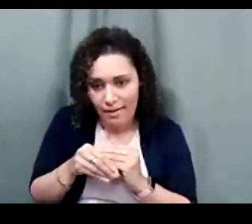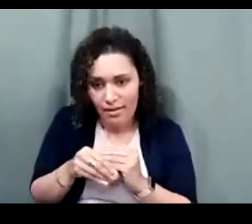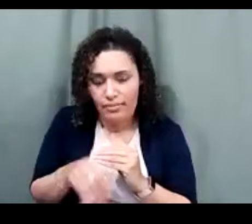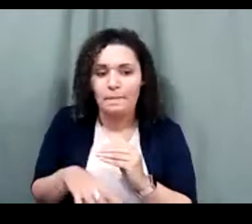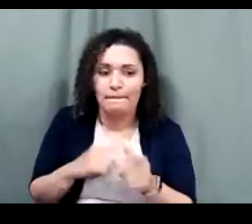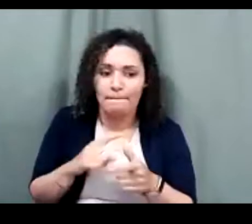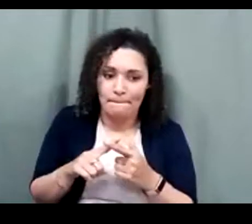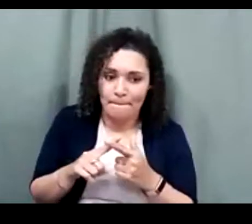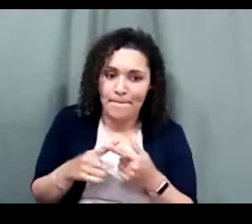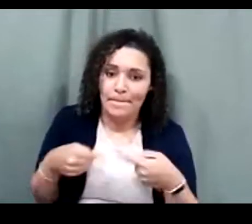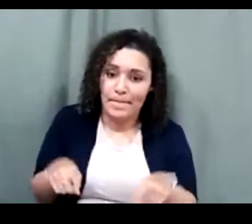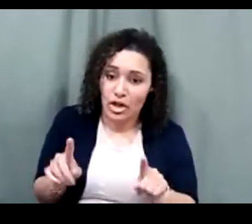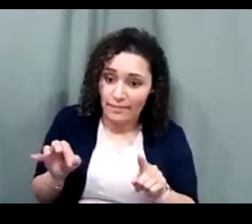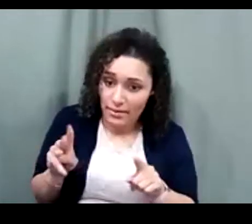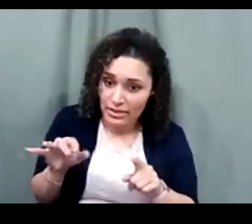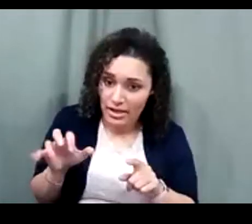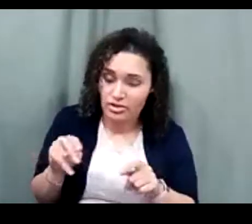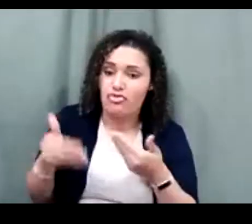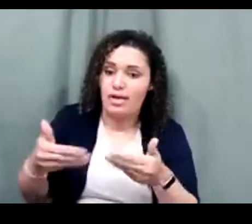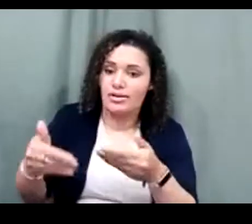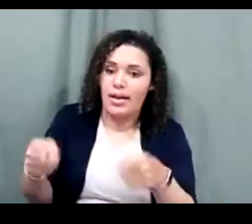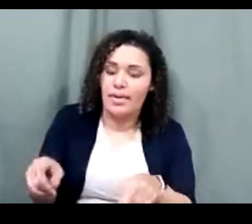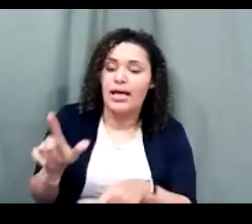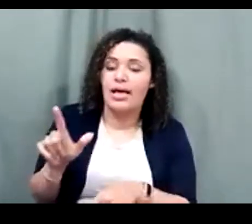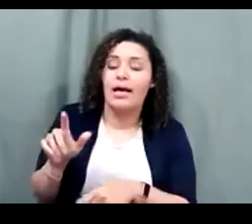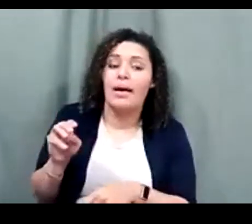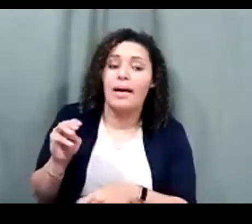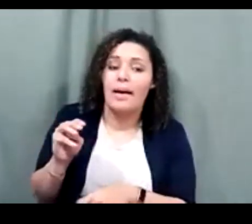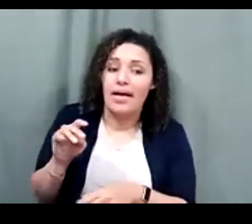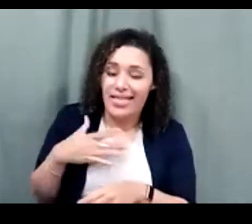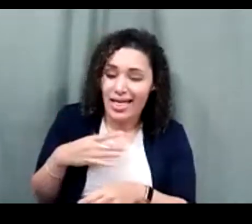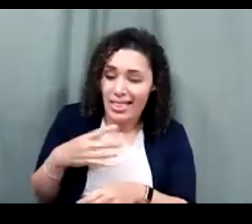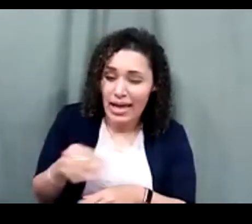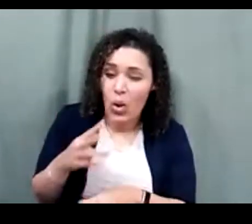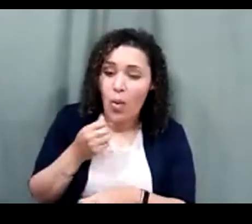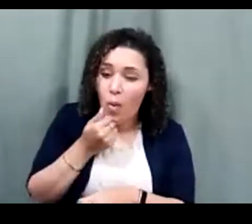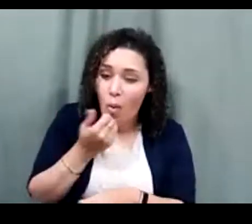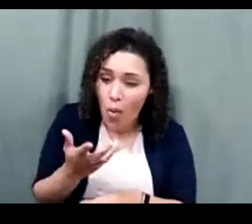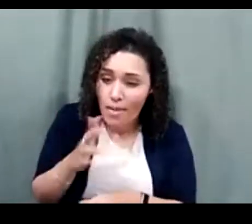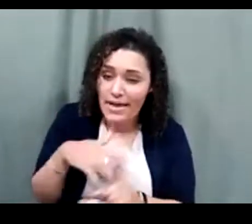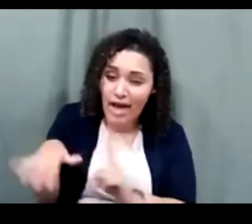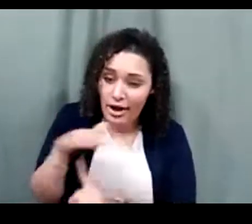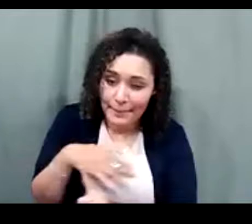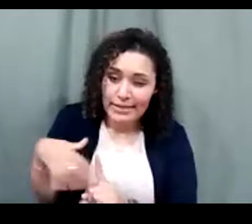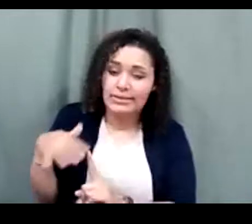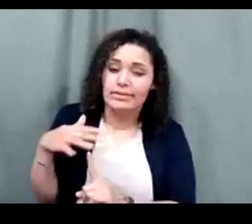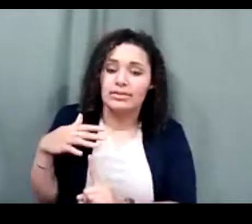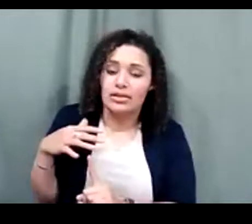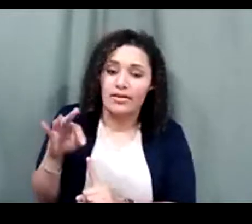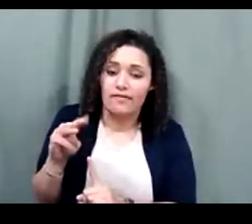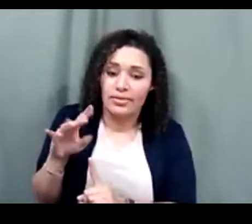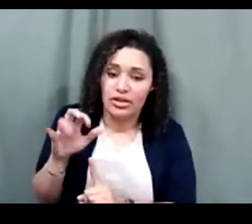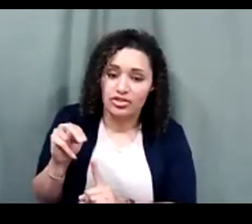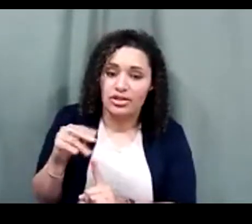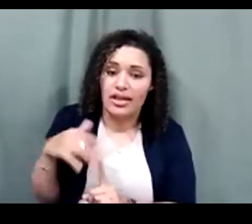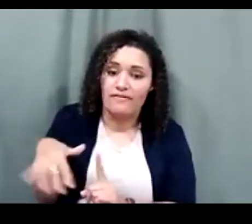the process go during the fermentation process. The malolactic bacteria like a very warm kind of environment, and the fermentation